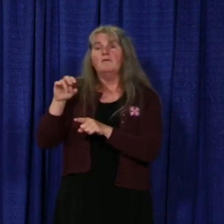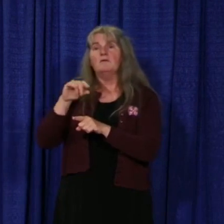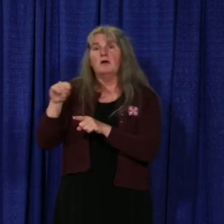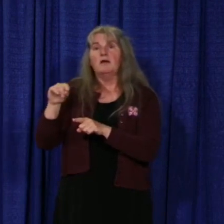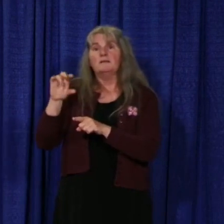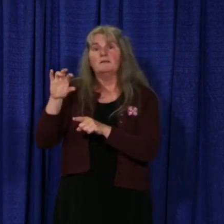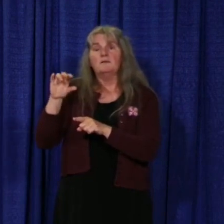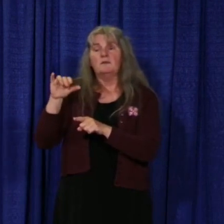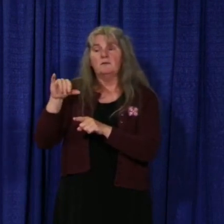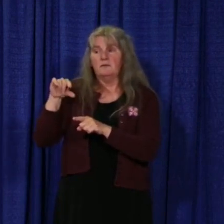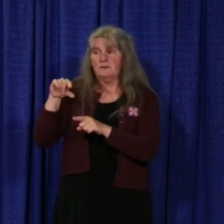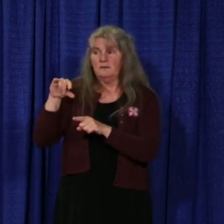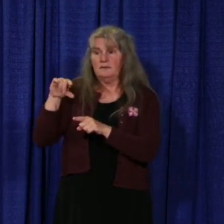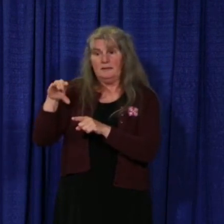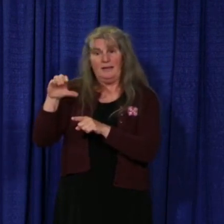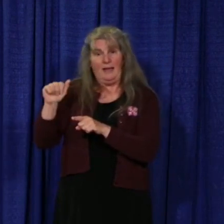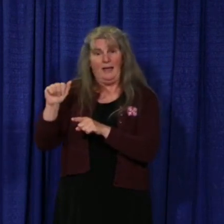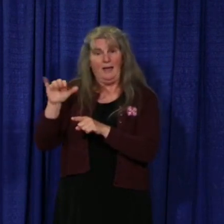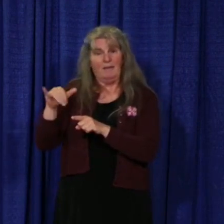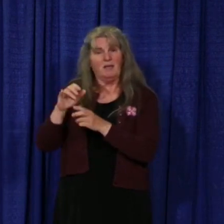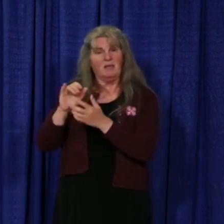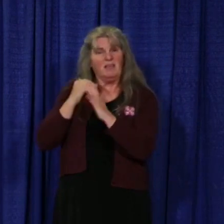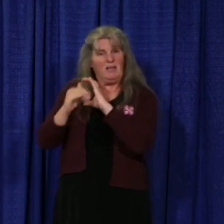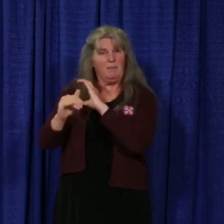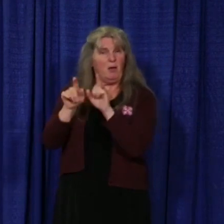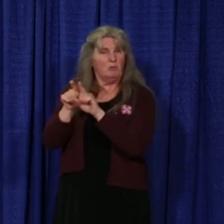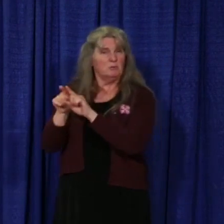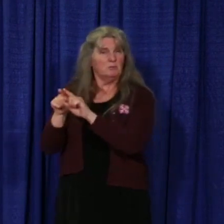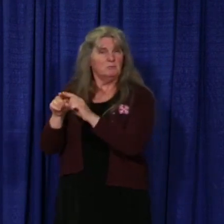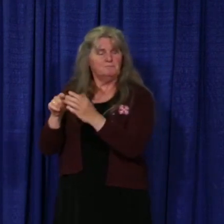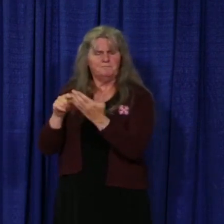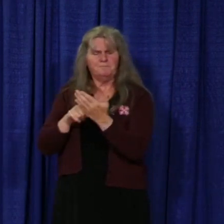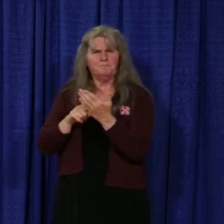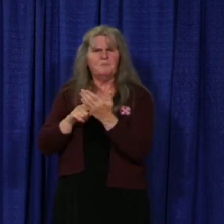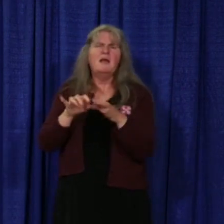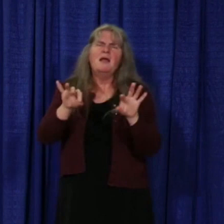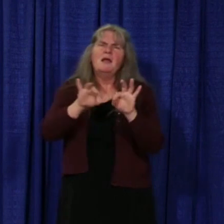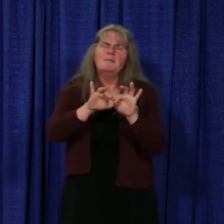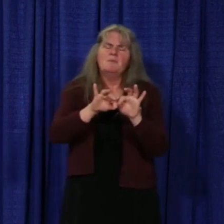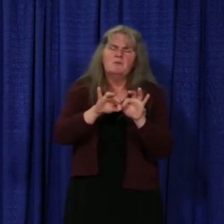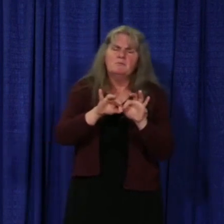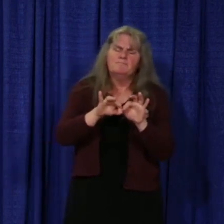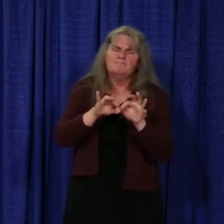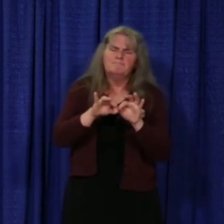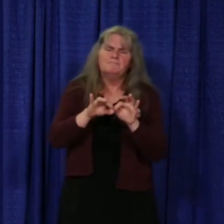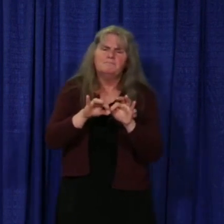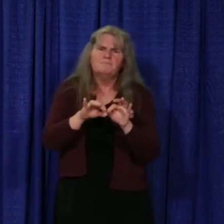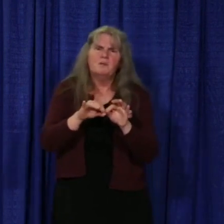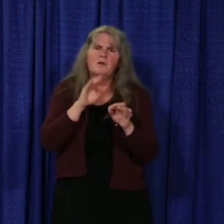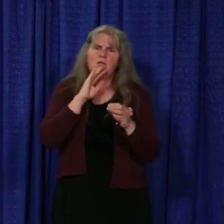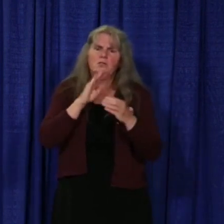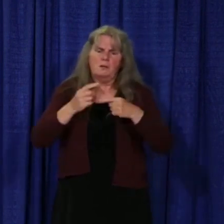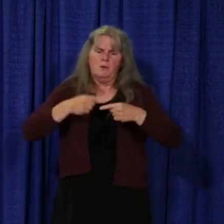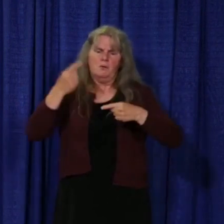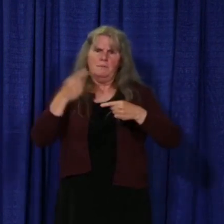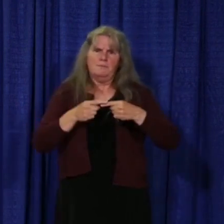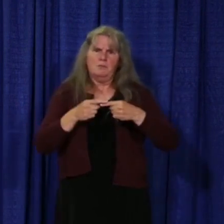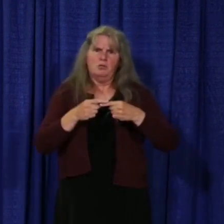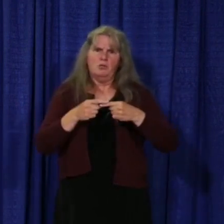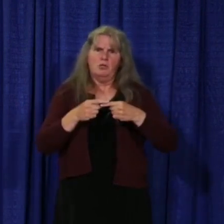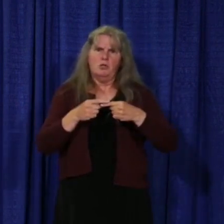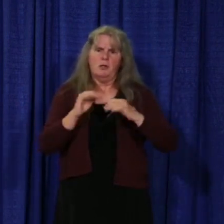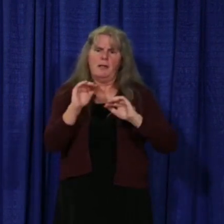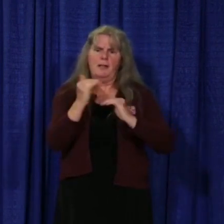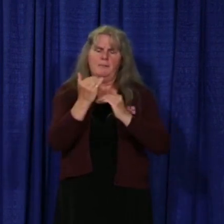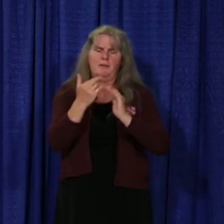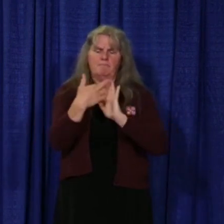gov.yk.ca. I think it's important to always reiterate when we're talking about border provisions,